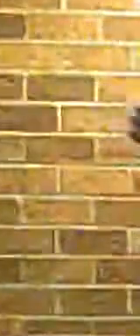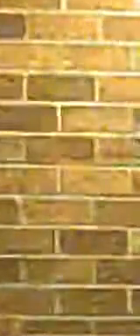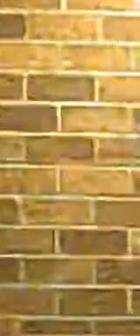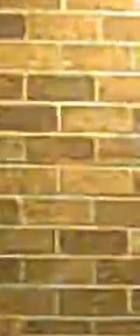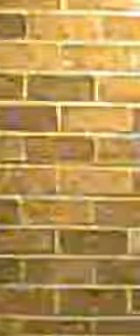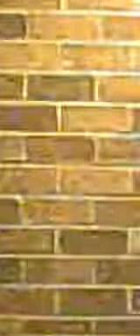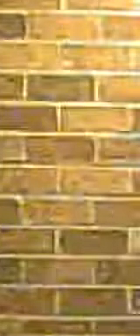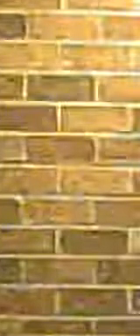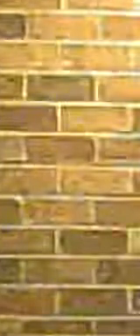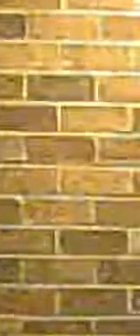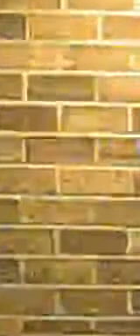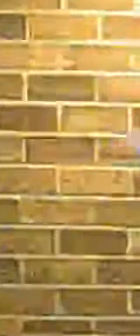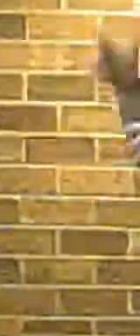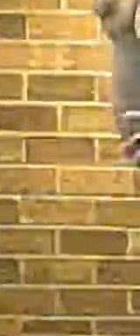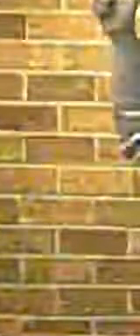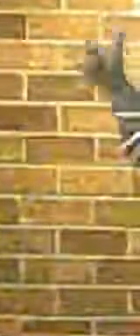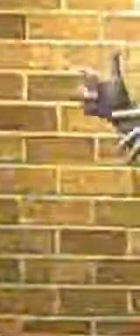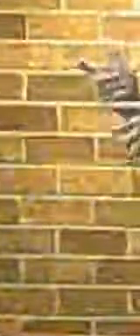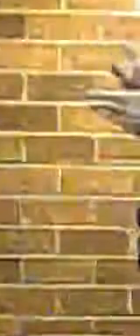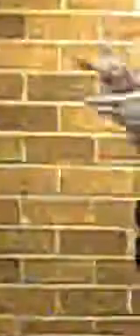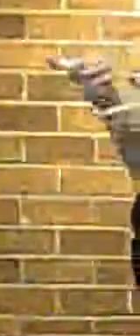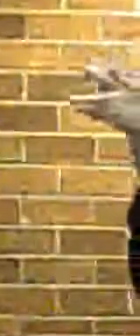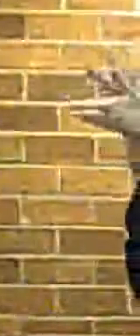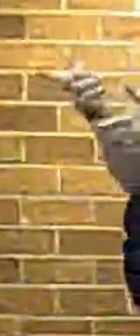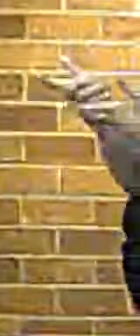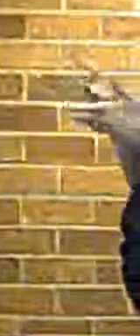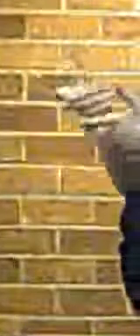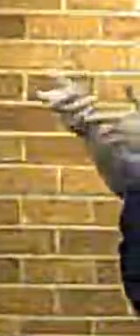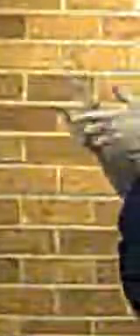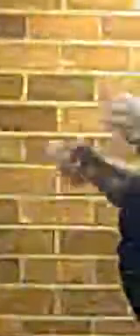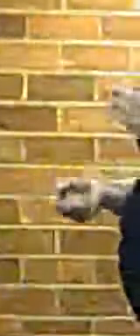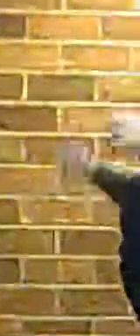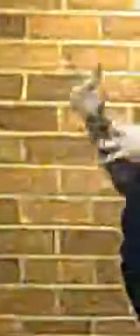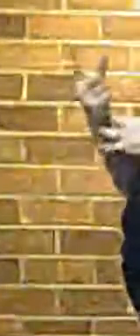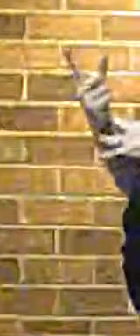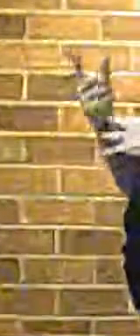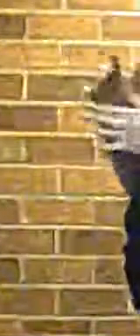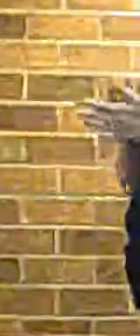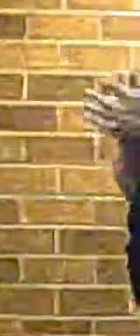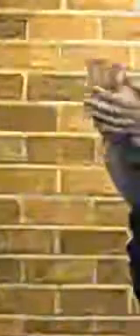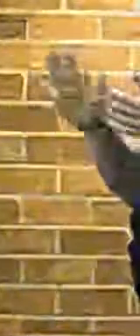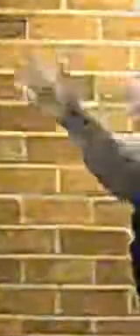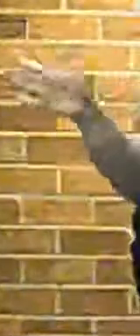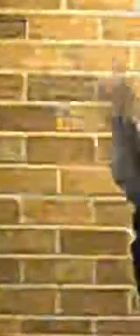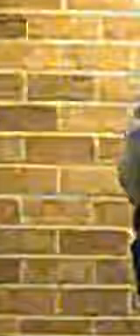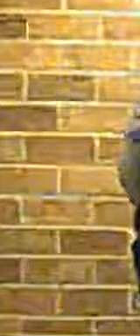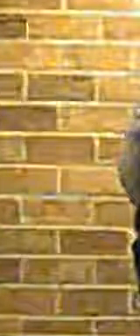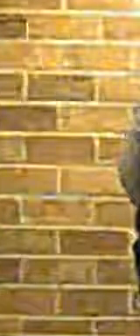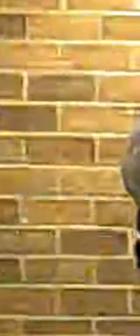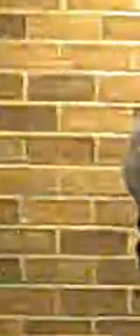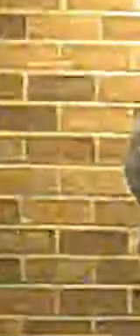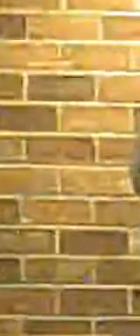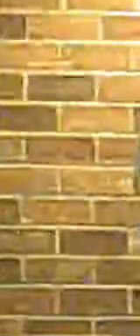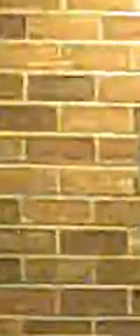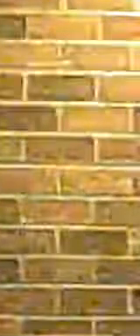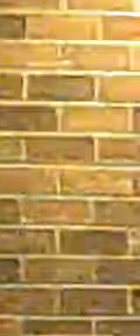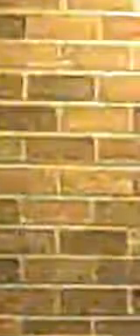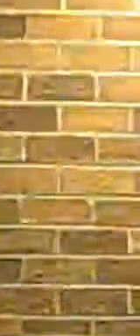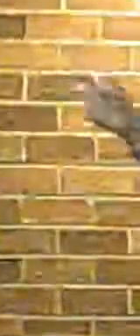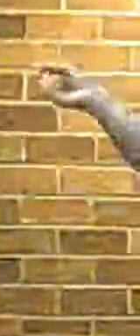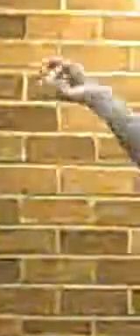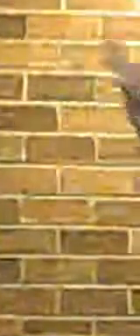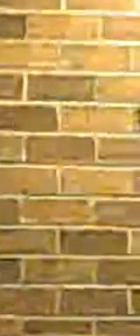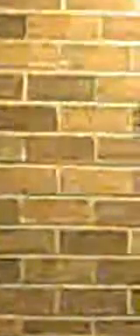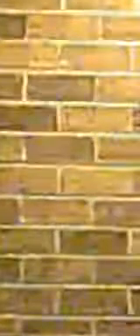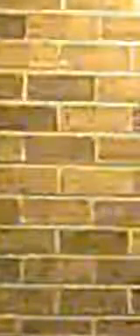said to the person I spoke to, what would happen if Heswell failed? I then got a reply,